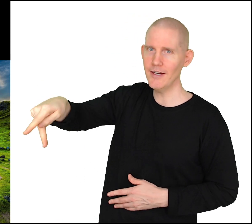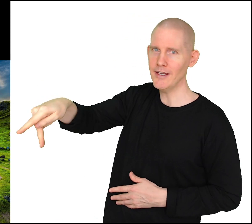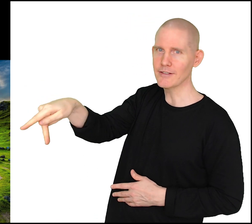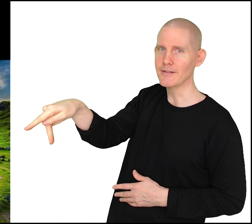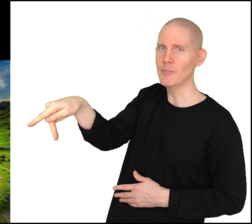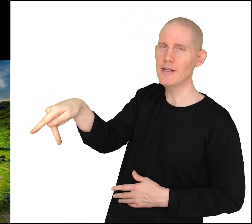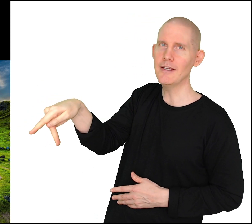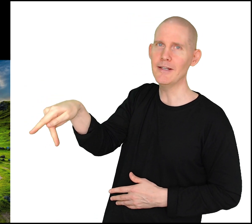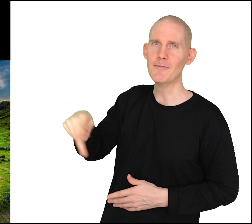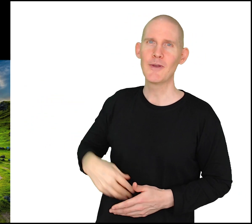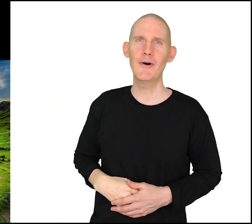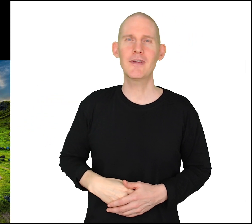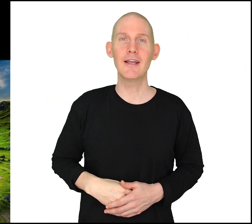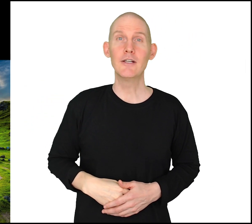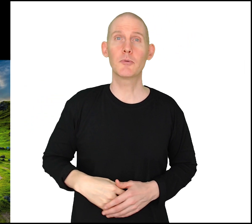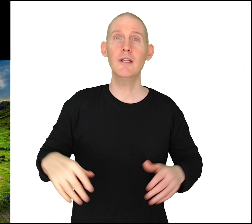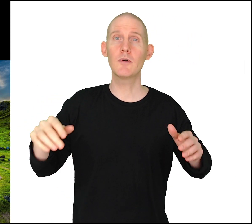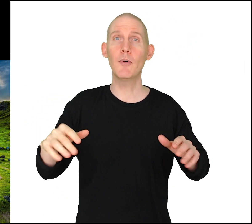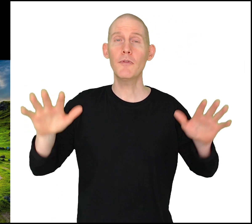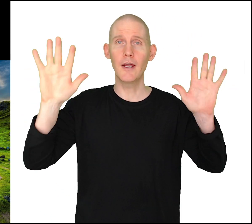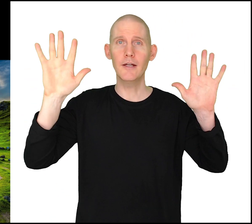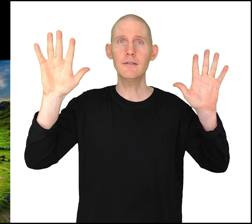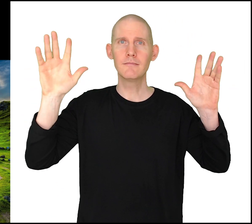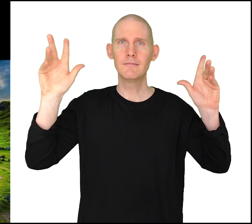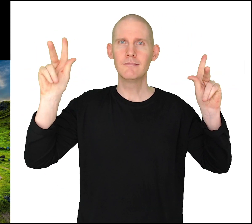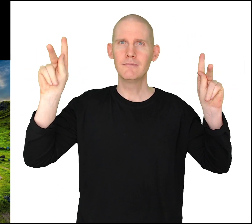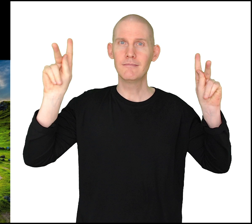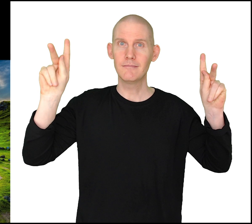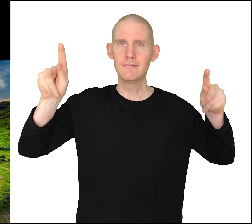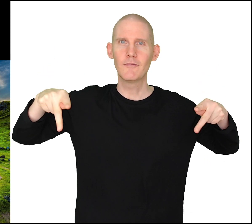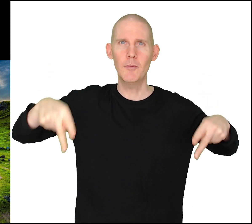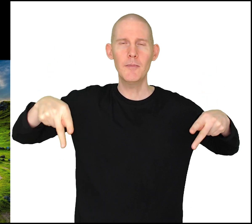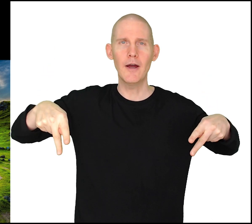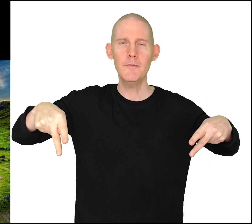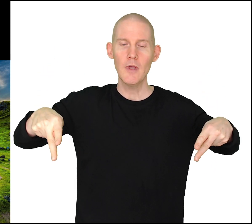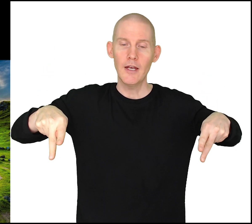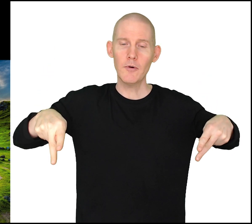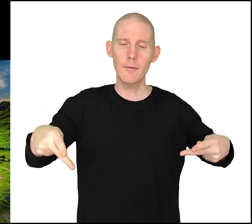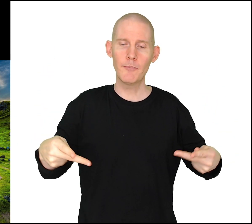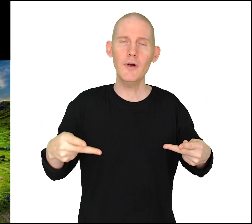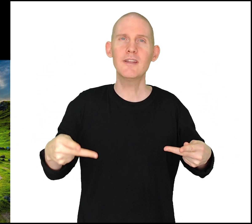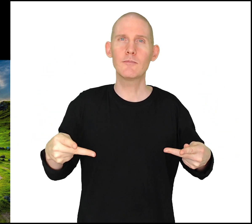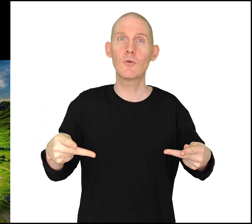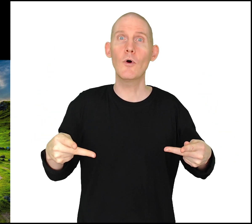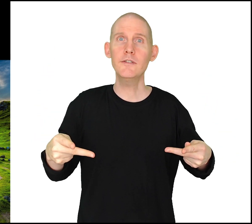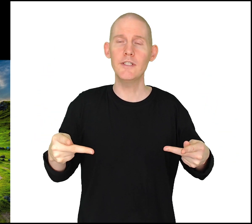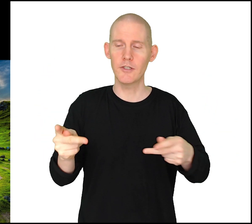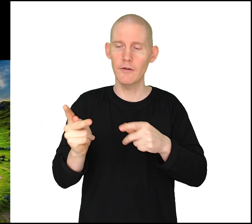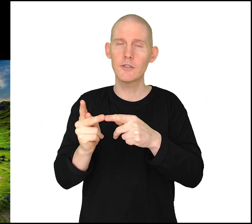Nice. P. Okay, so we need it with both hands. Flip them down. Now we're going to point them towards each other. So we're going to use